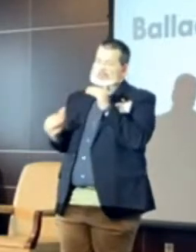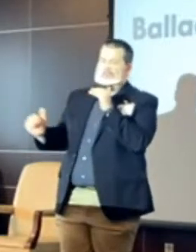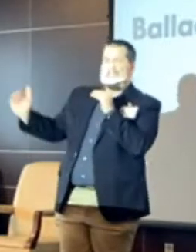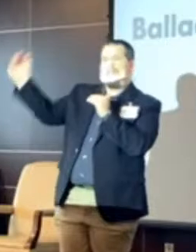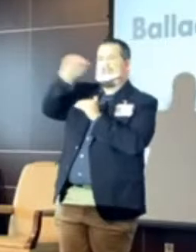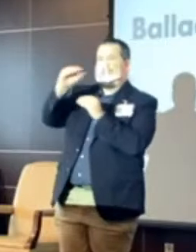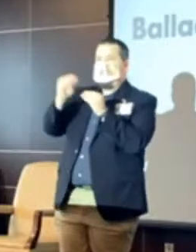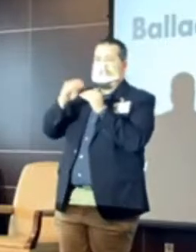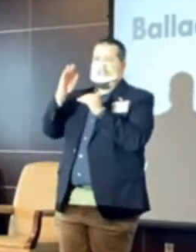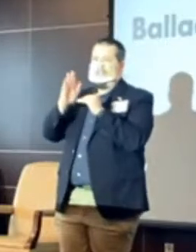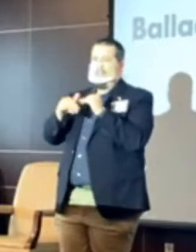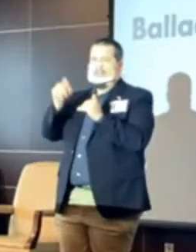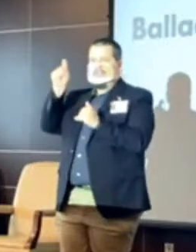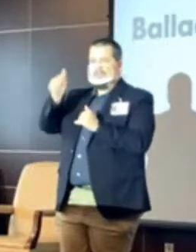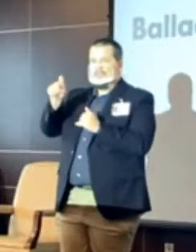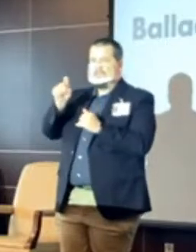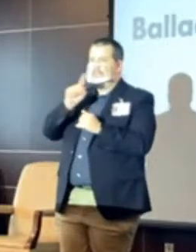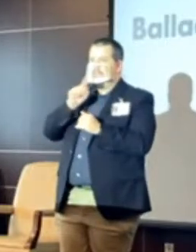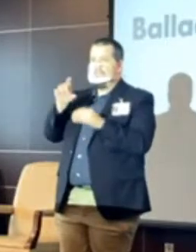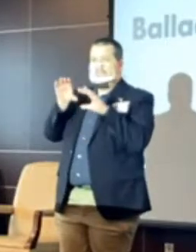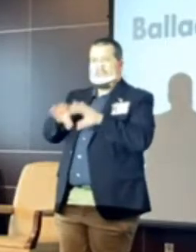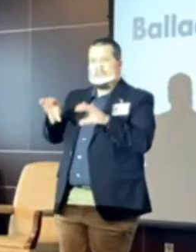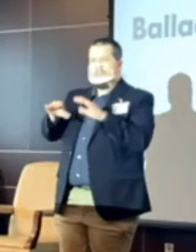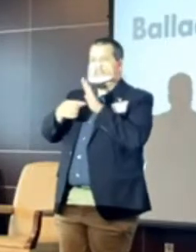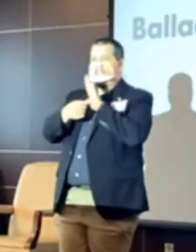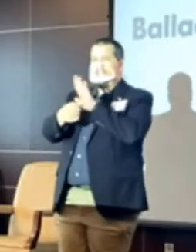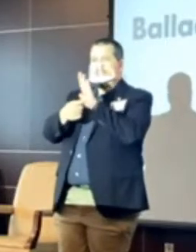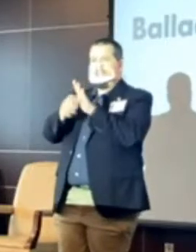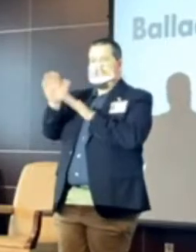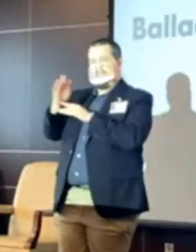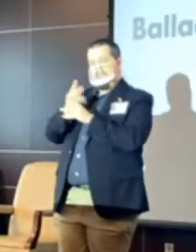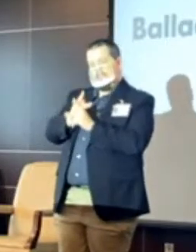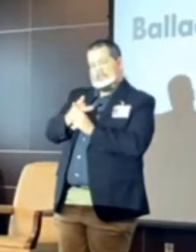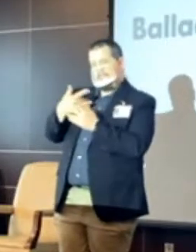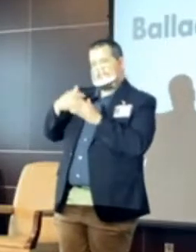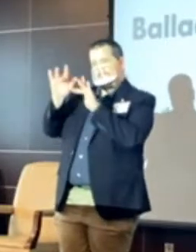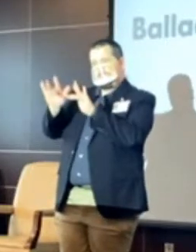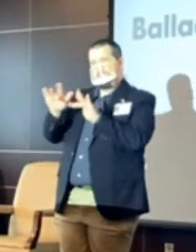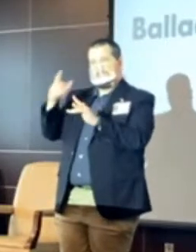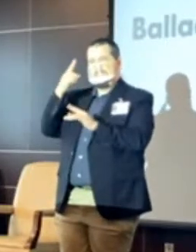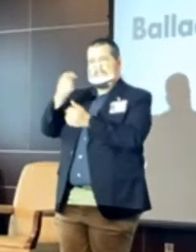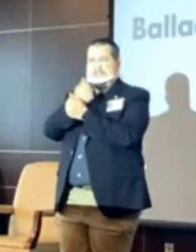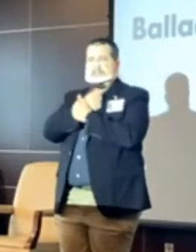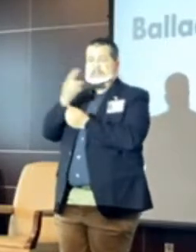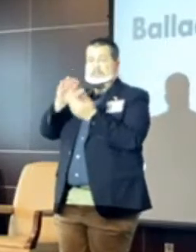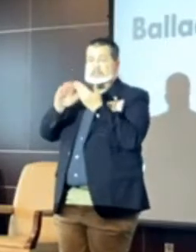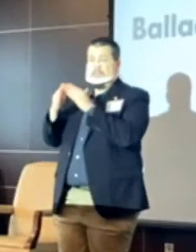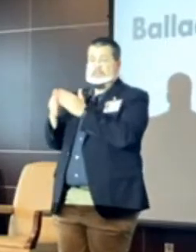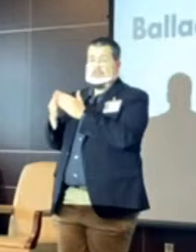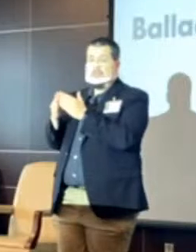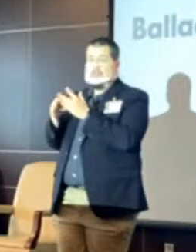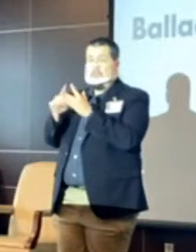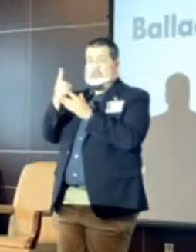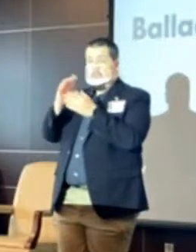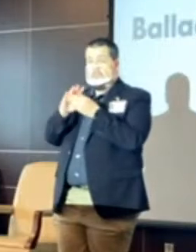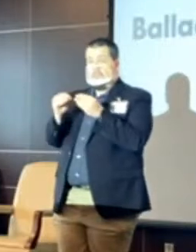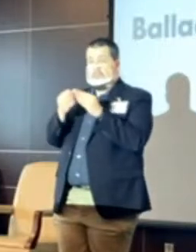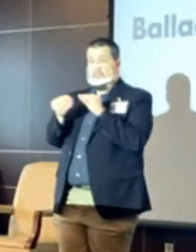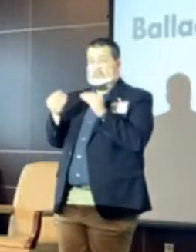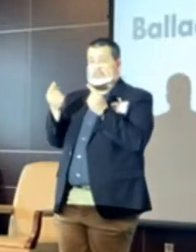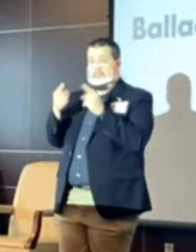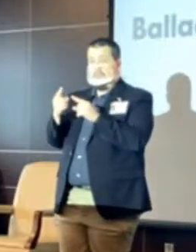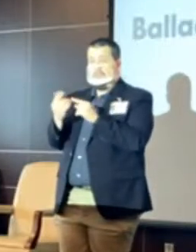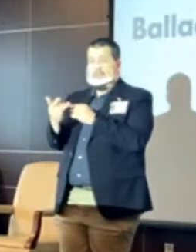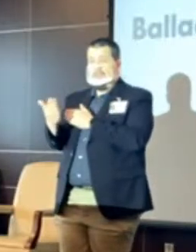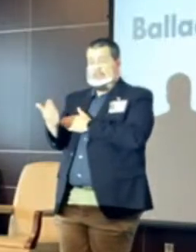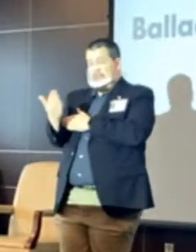certain things that really do show their care and compassion and love for our community. I'll start with one story that happened earlier